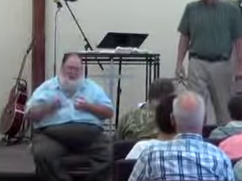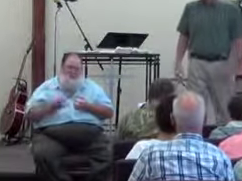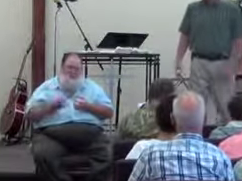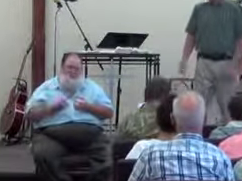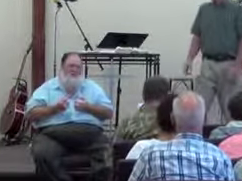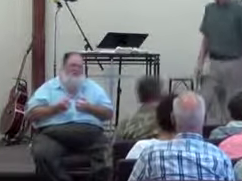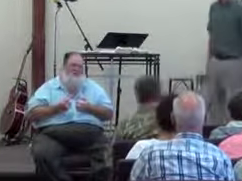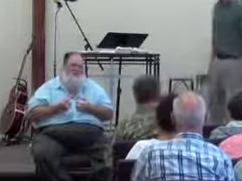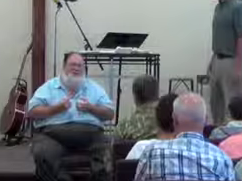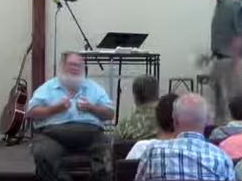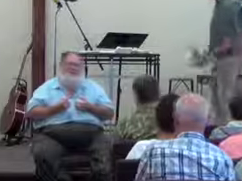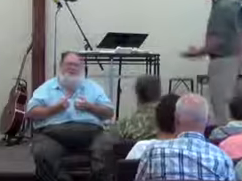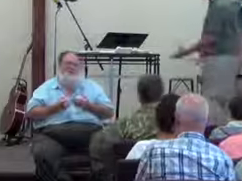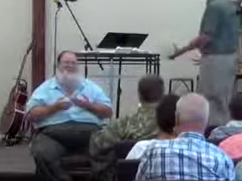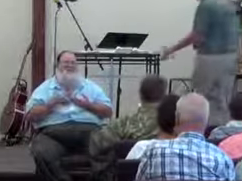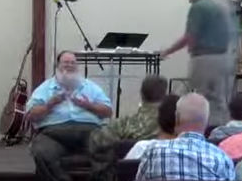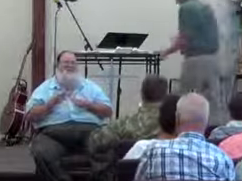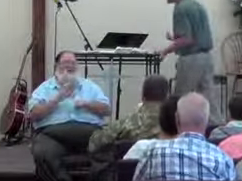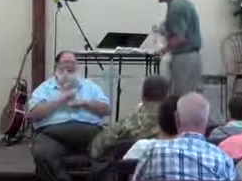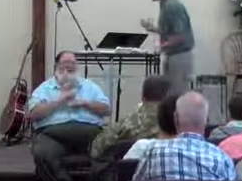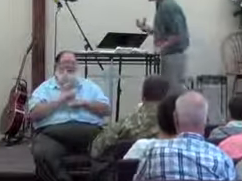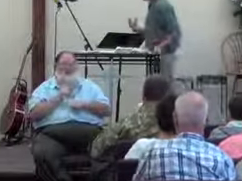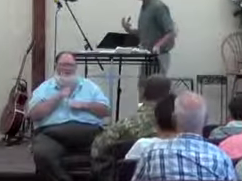right? But God's got blessings